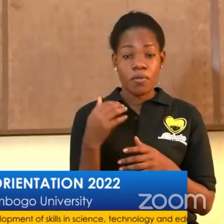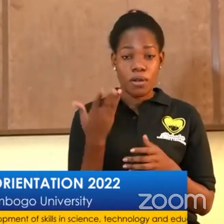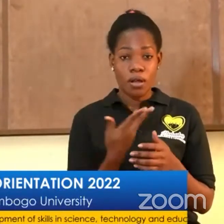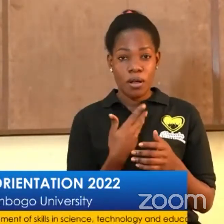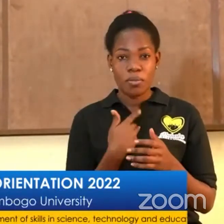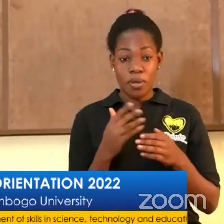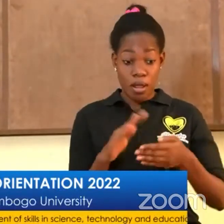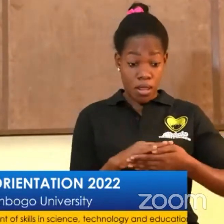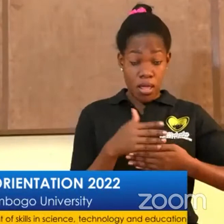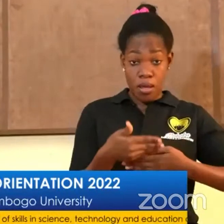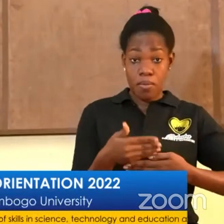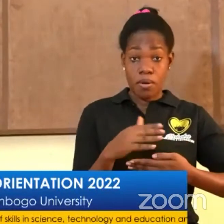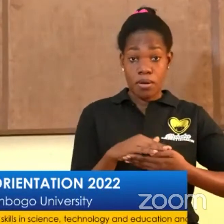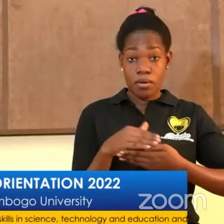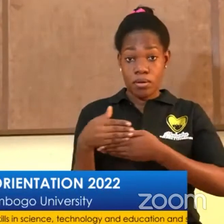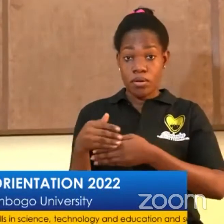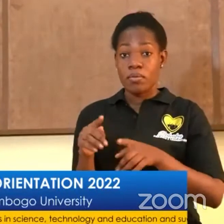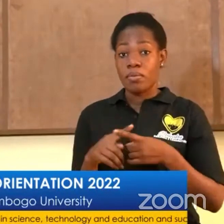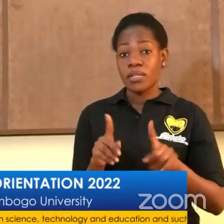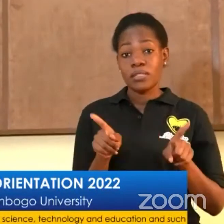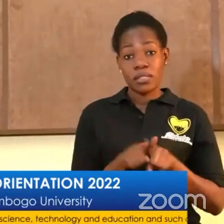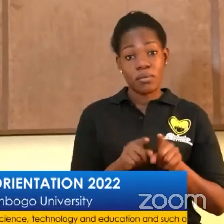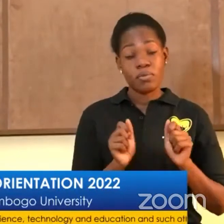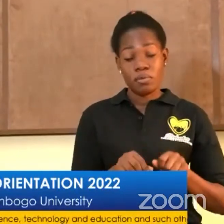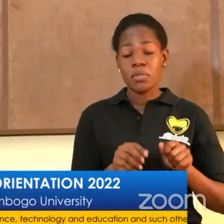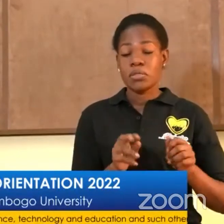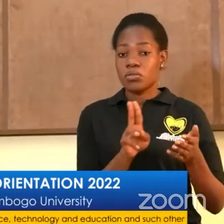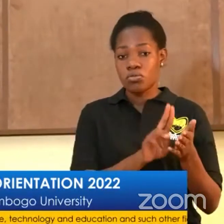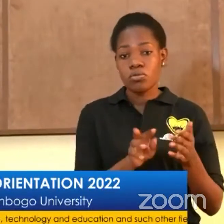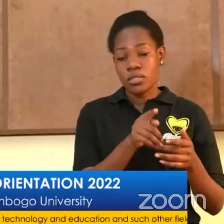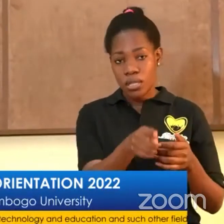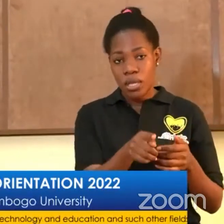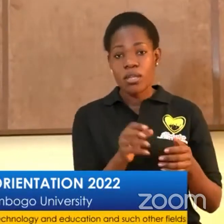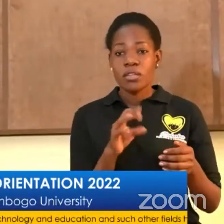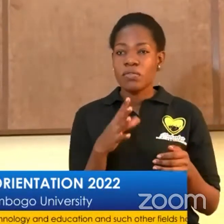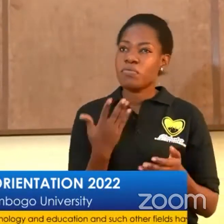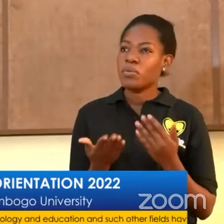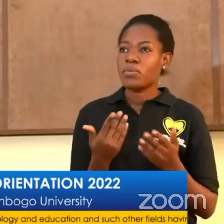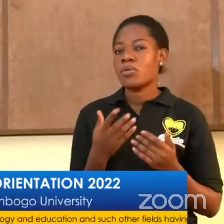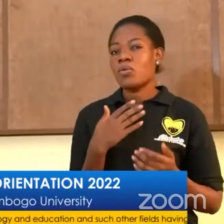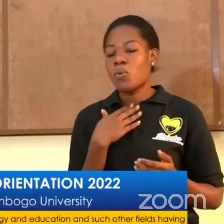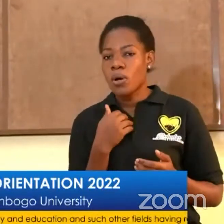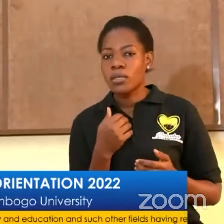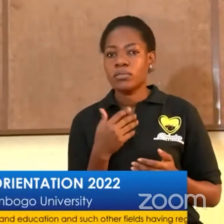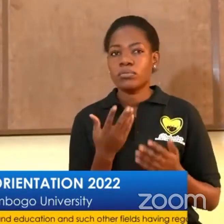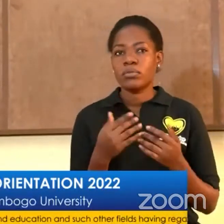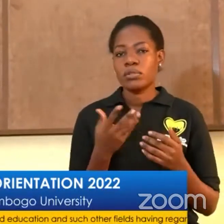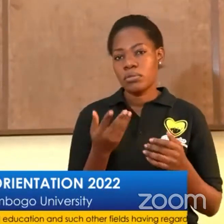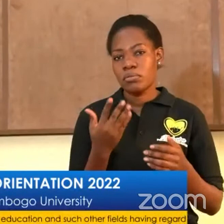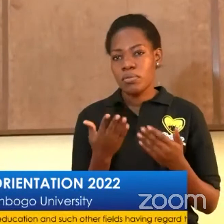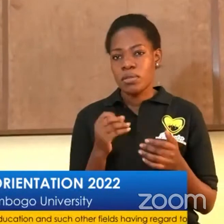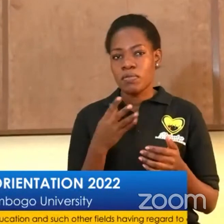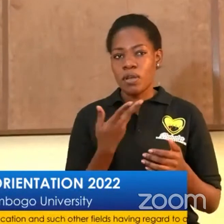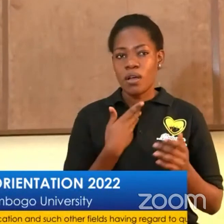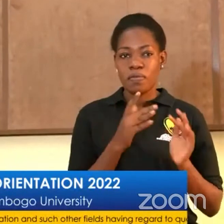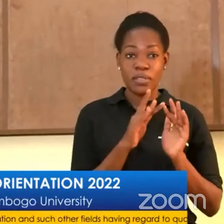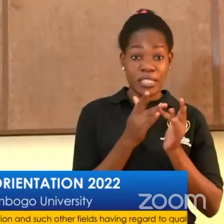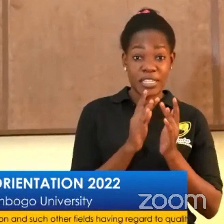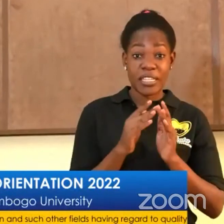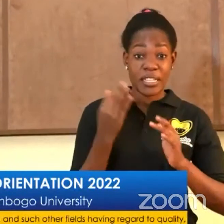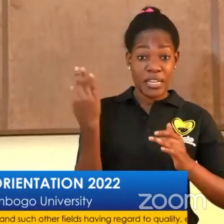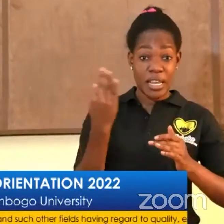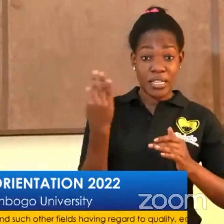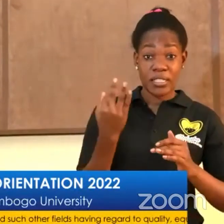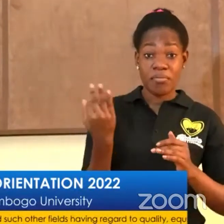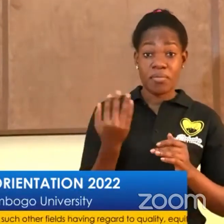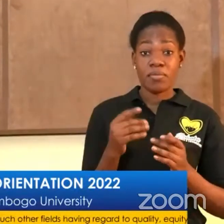but they're also supposed to be used from within the library. So if you want to attend an online lecture or something to do with